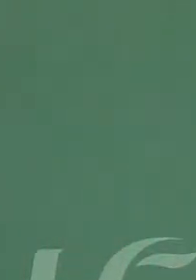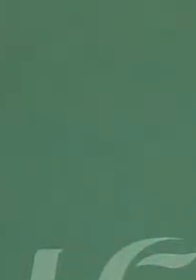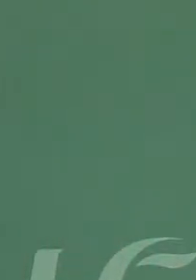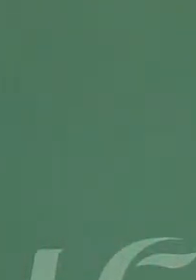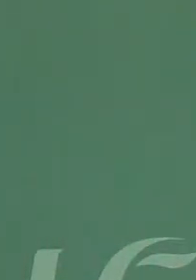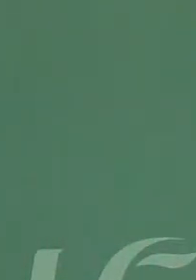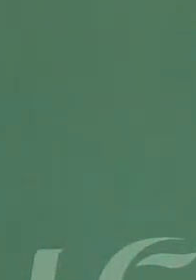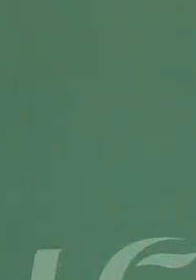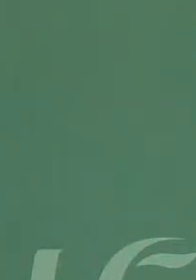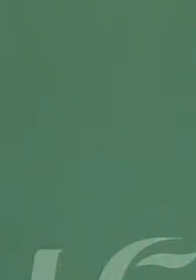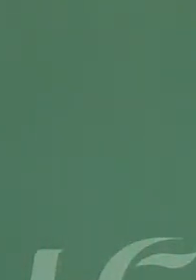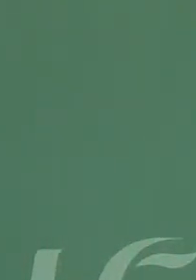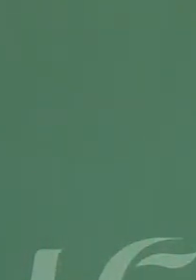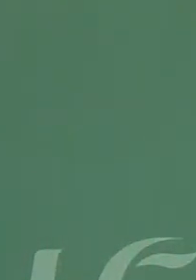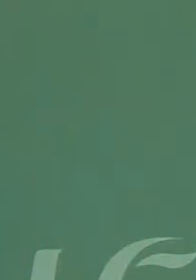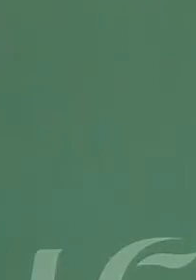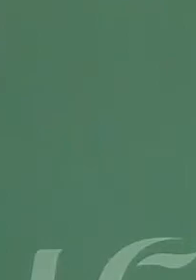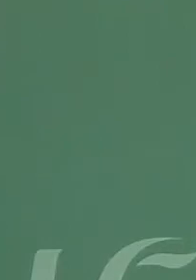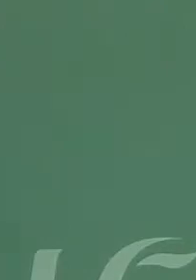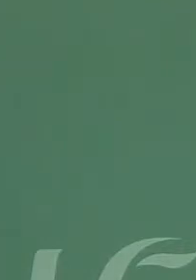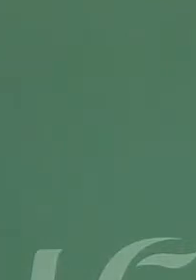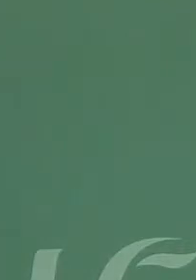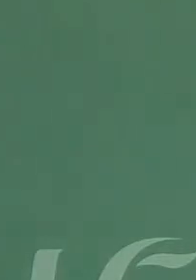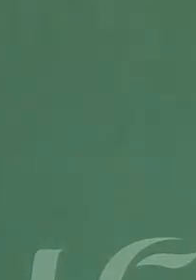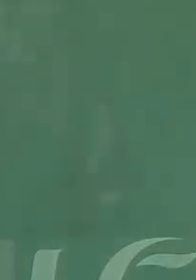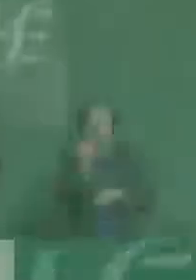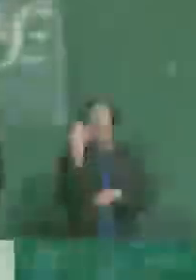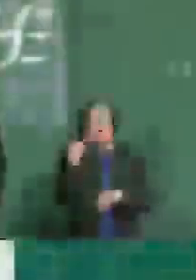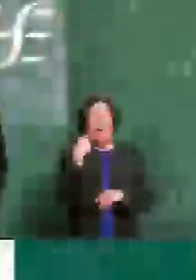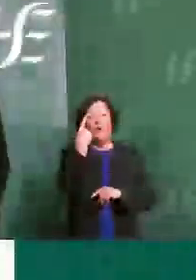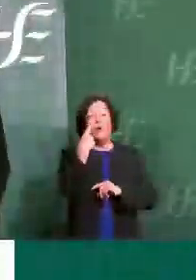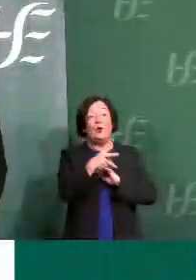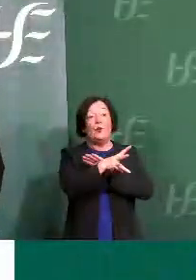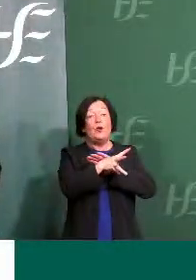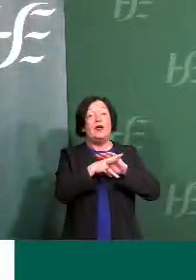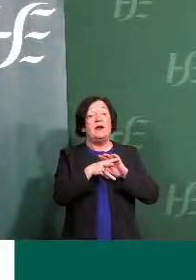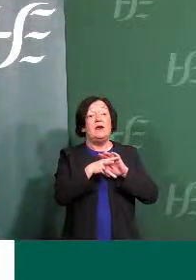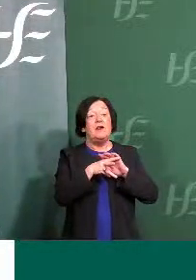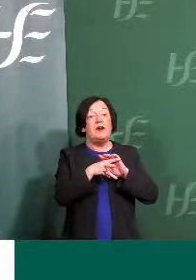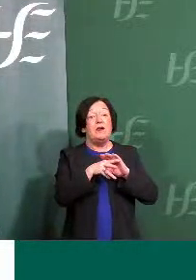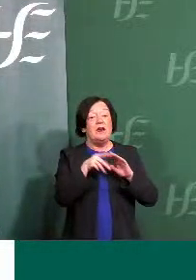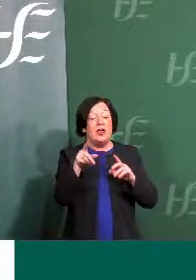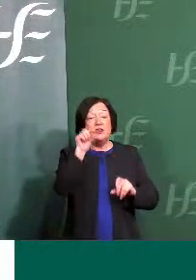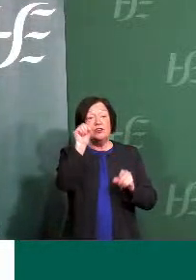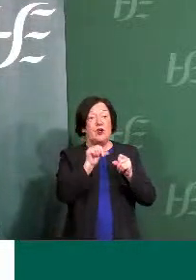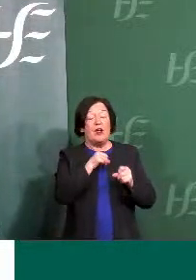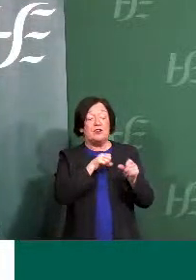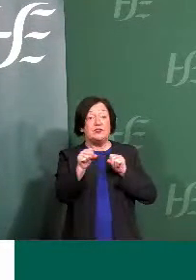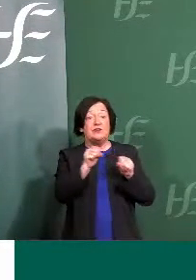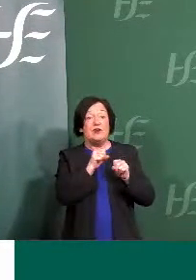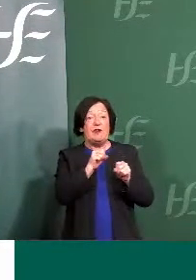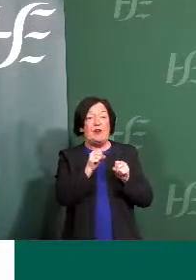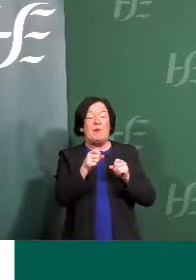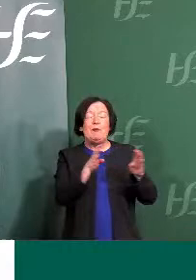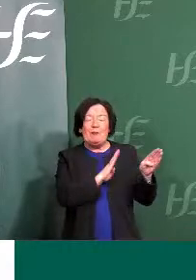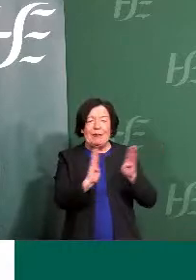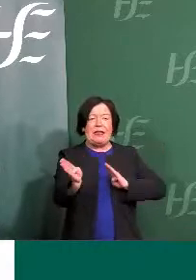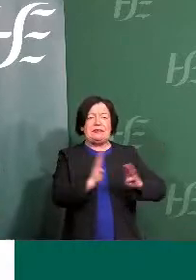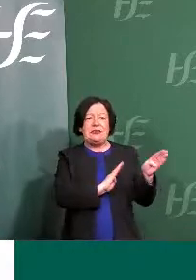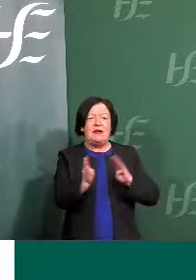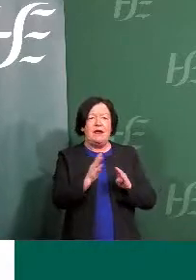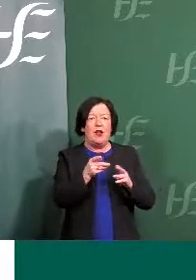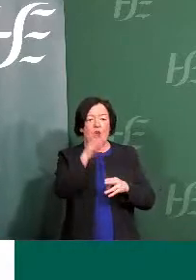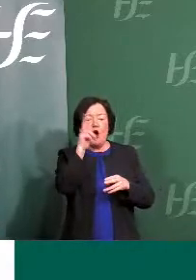Hi, we're going to talk through the service update for the past week. In short summary, our services are exceptionally busy. In terms of